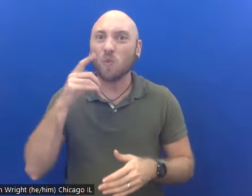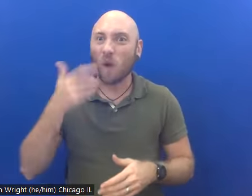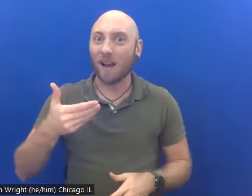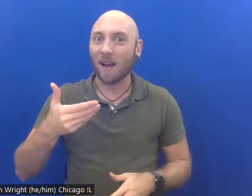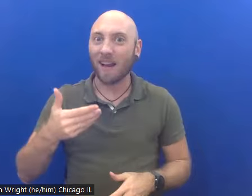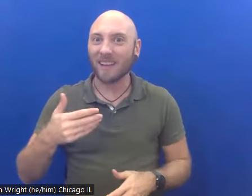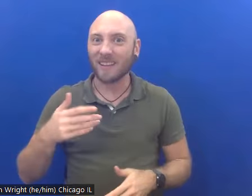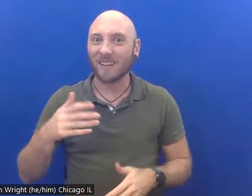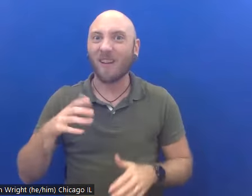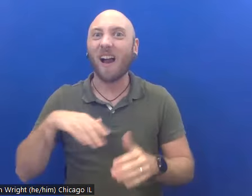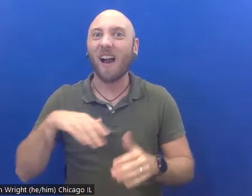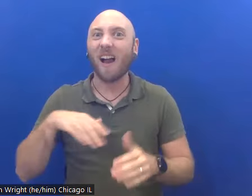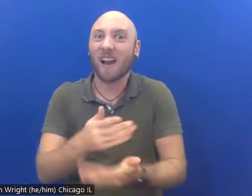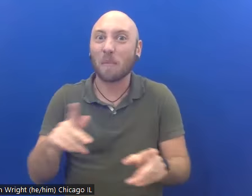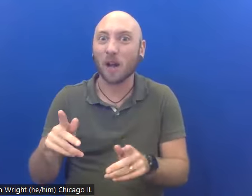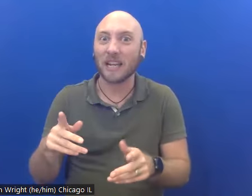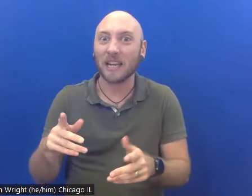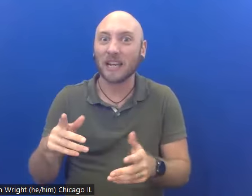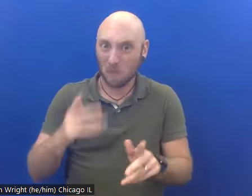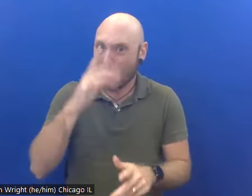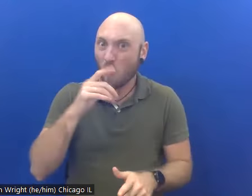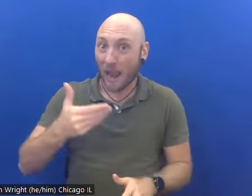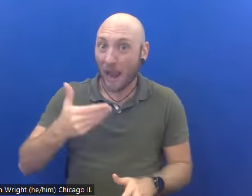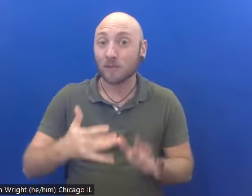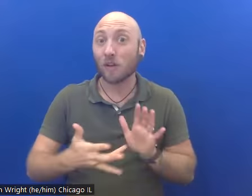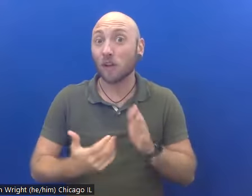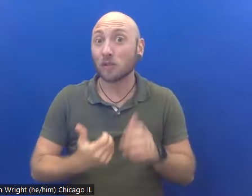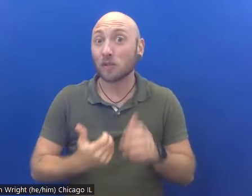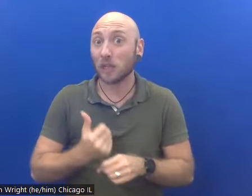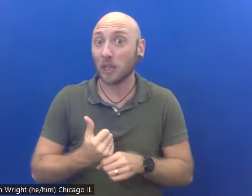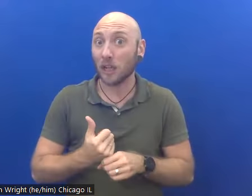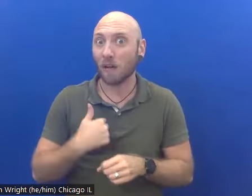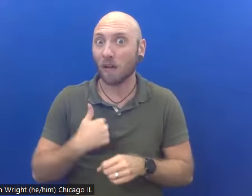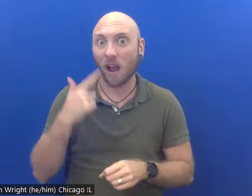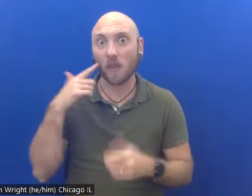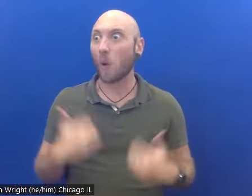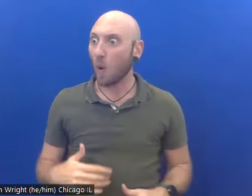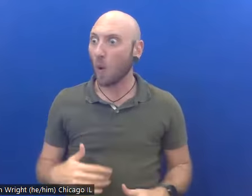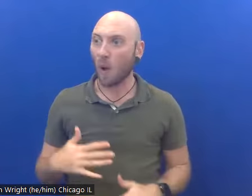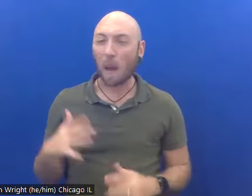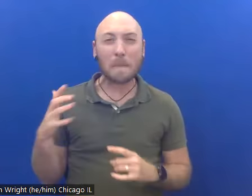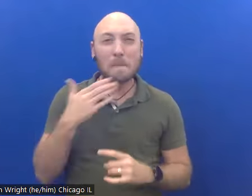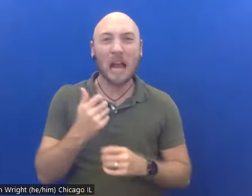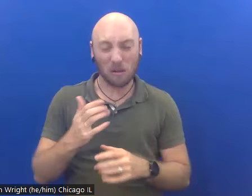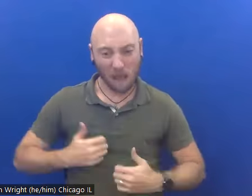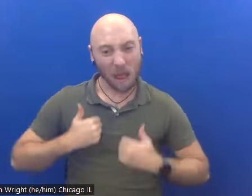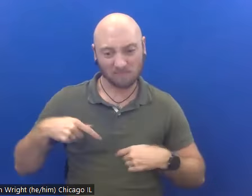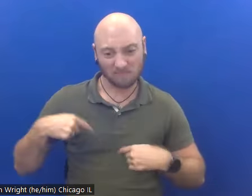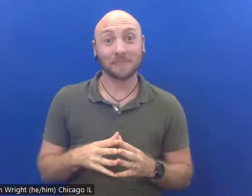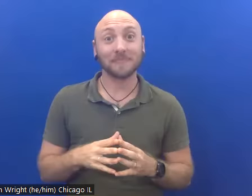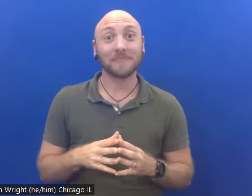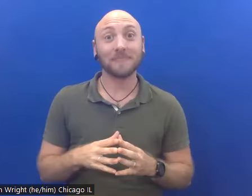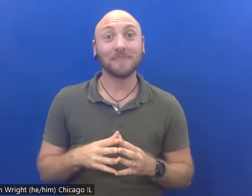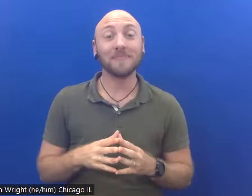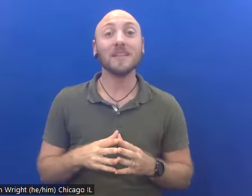what was happening freshman year. And freshman year, for a while, I considered the greatest year of my life. After my first semester, I was inducted to the National Honor Society. My